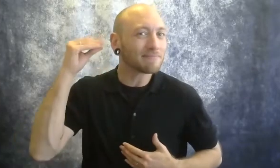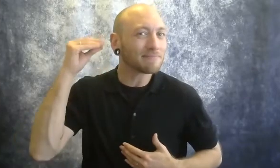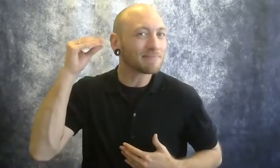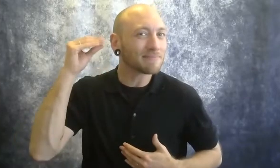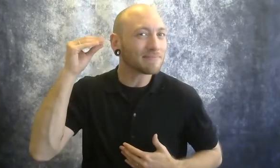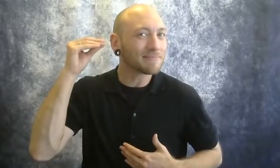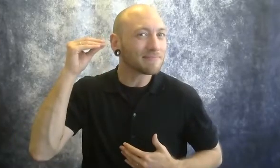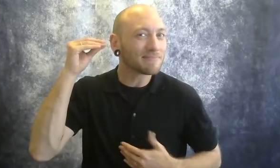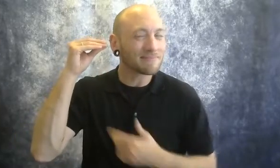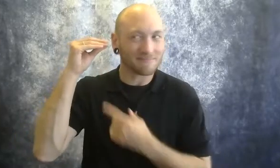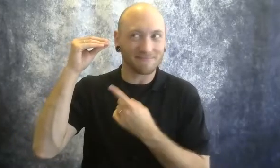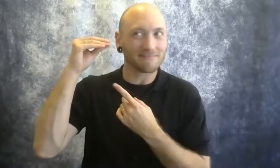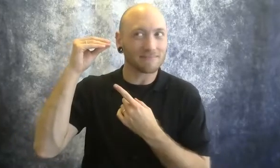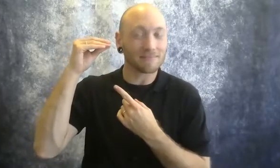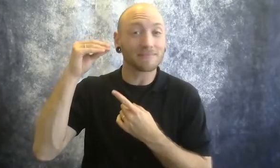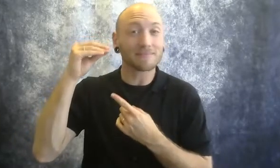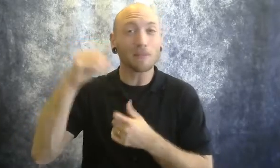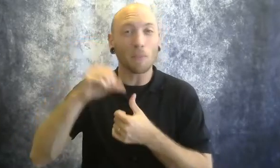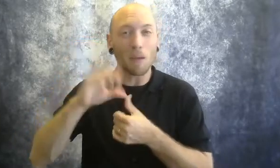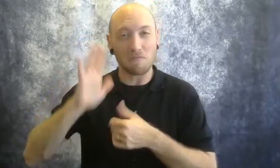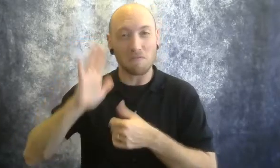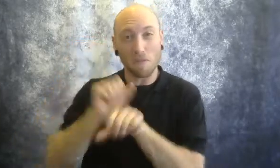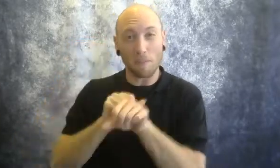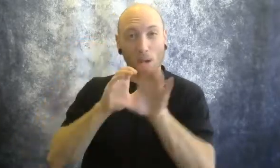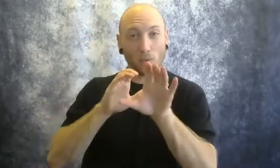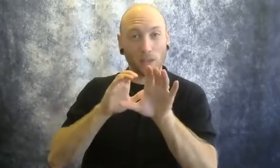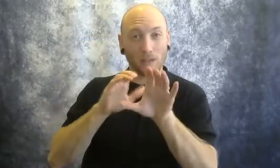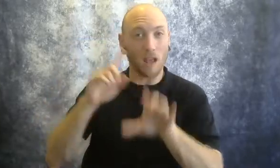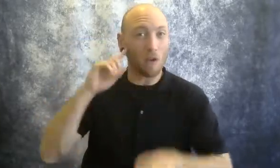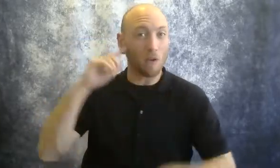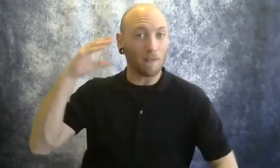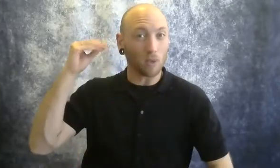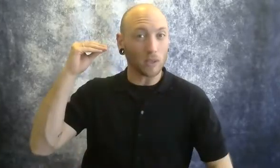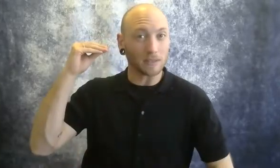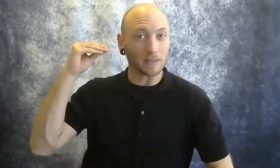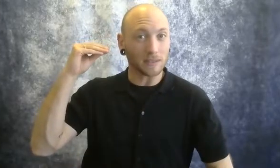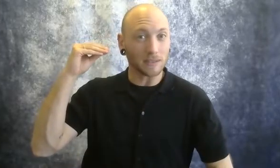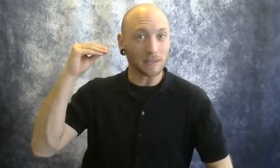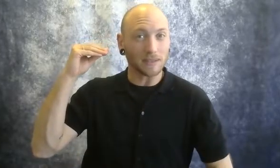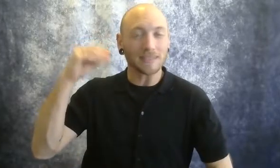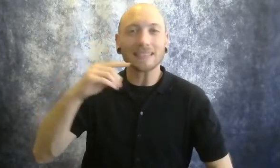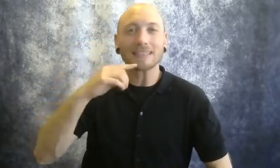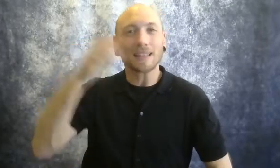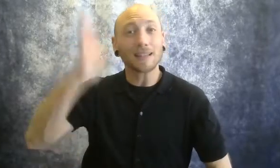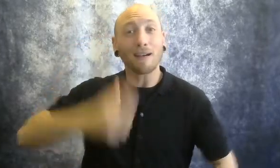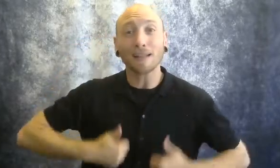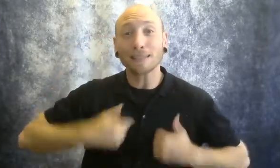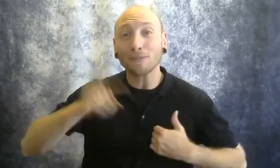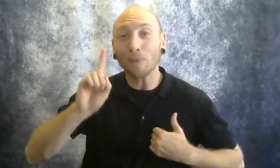voice that I know, that voice that was on that mountaintop, that voice that told me that